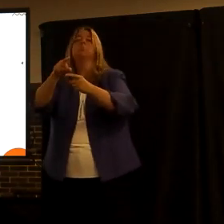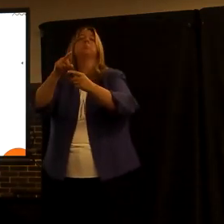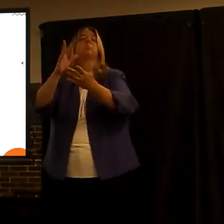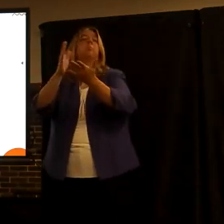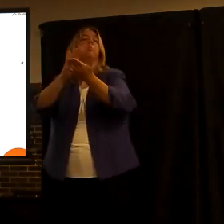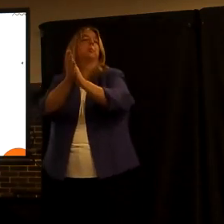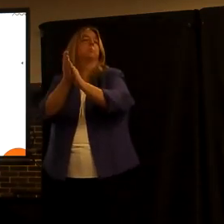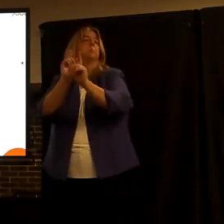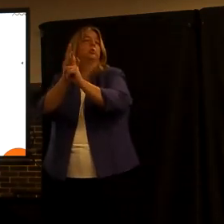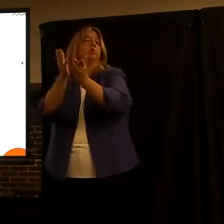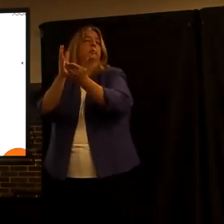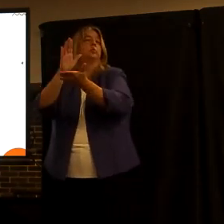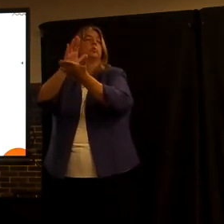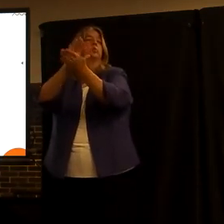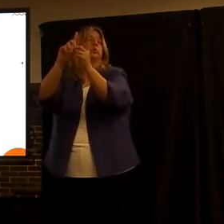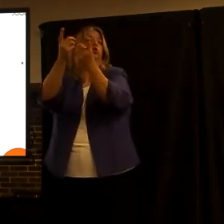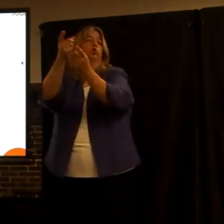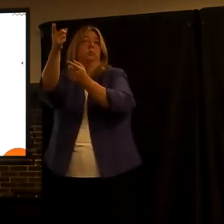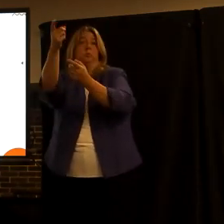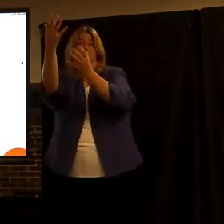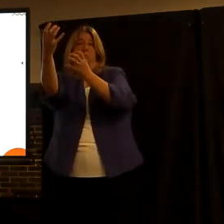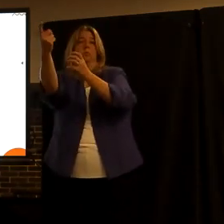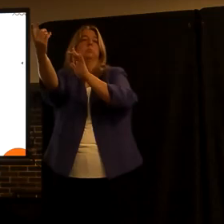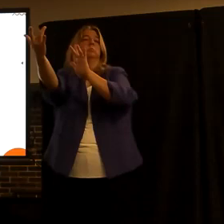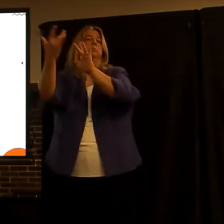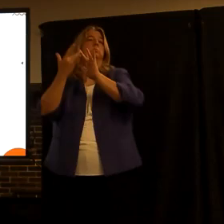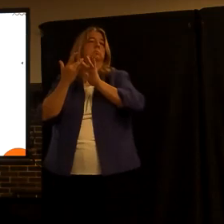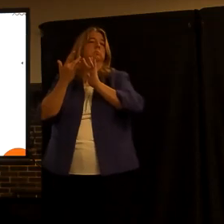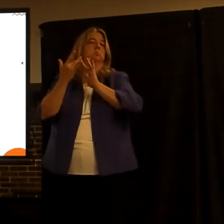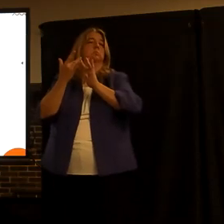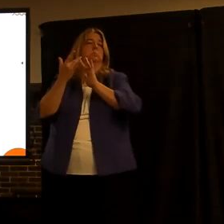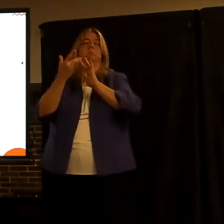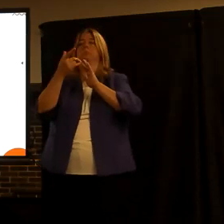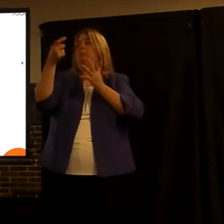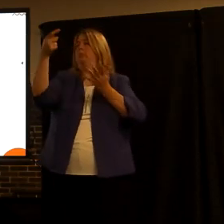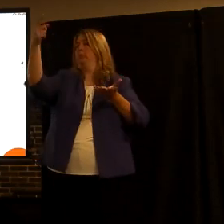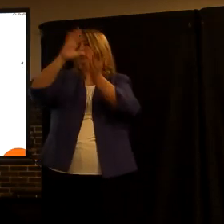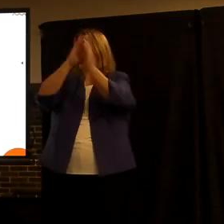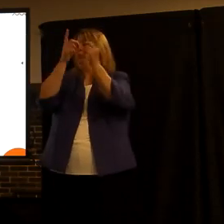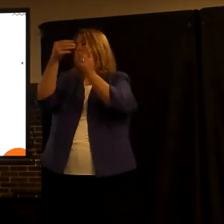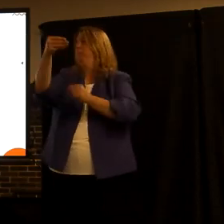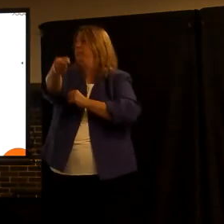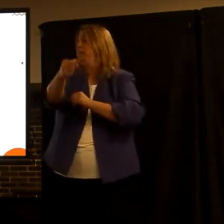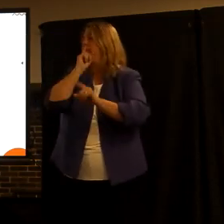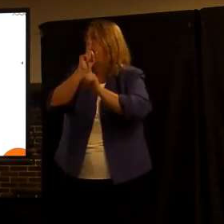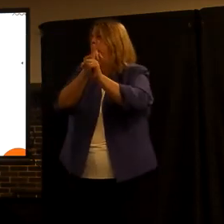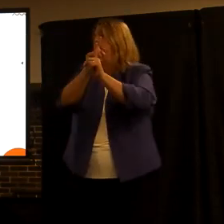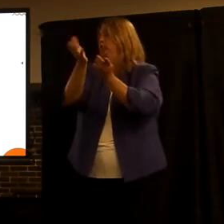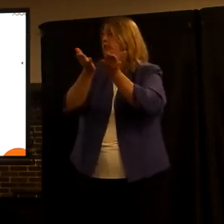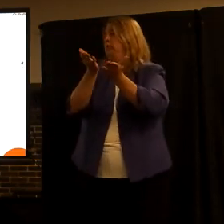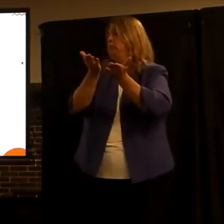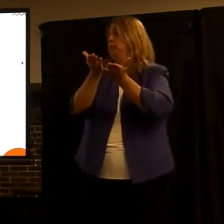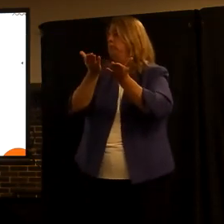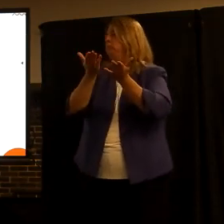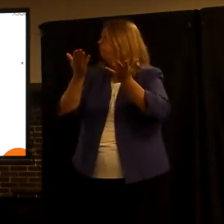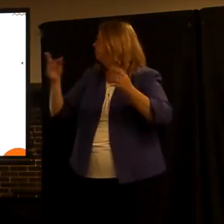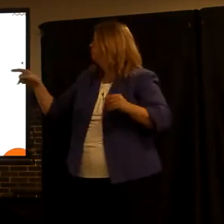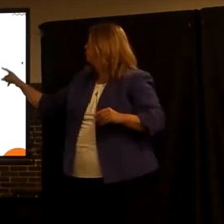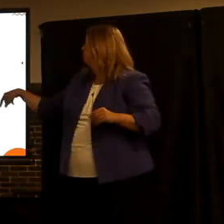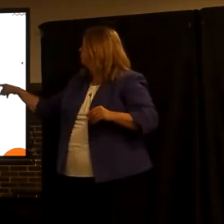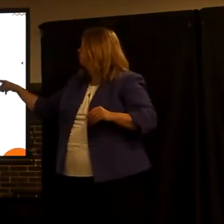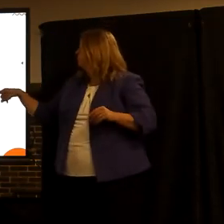years of age, typically there are no further services. The school age mentor services allow us to continue to support those students and those